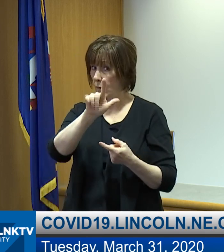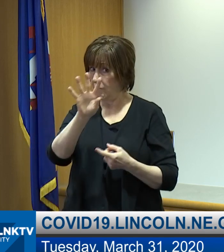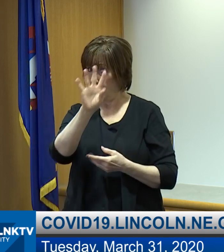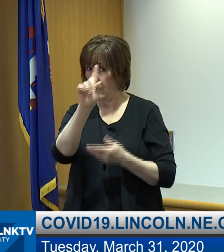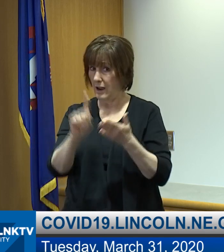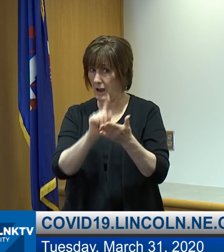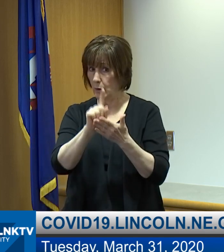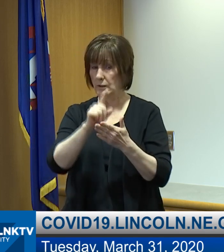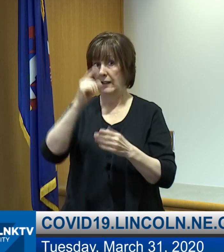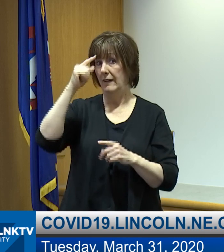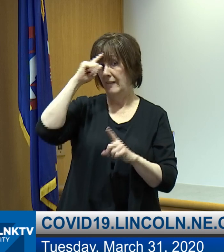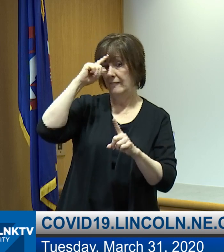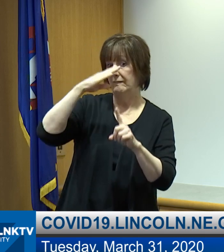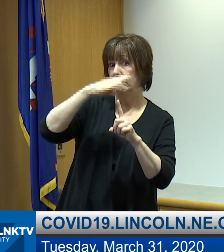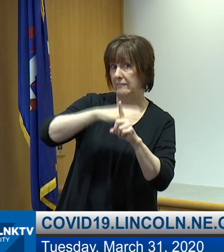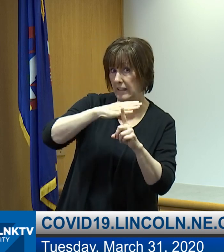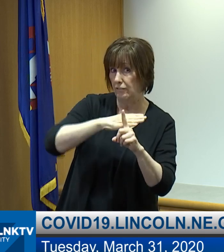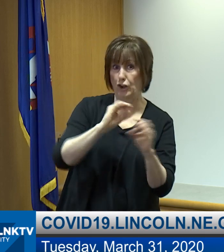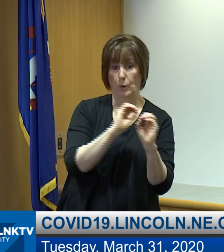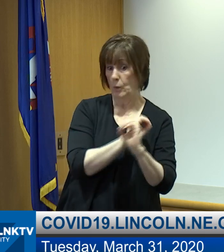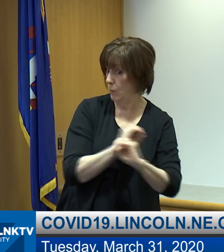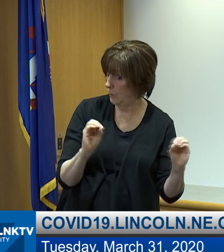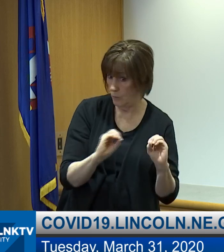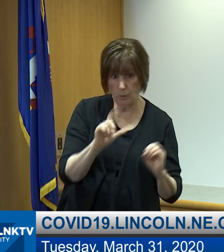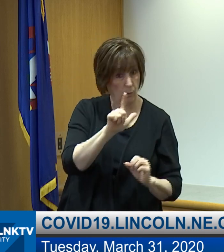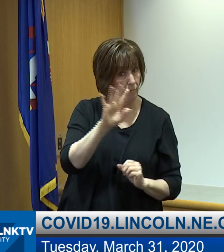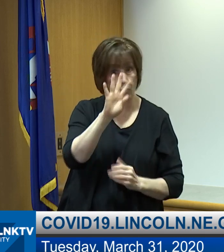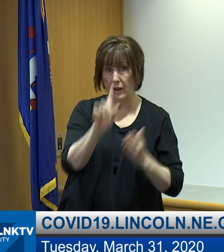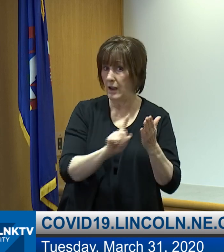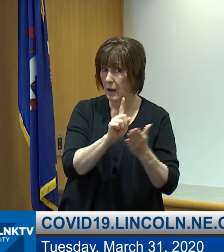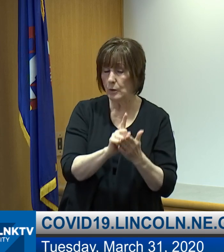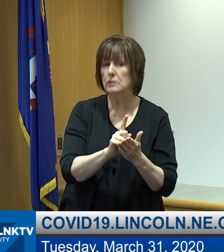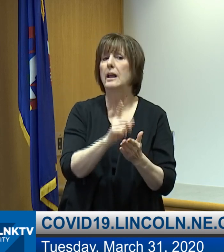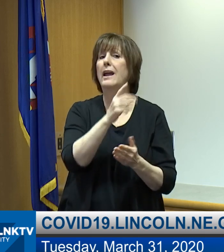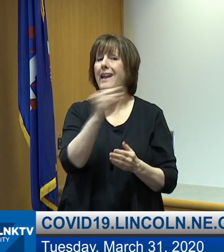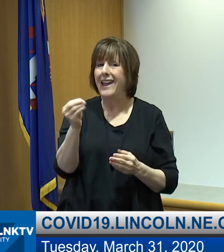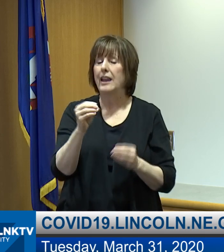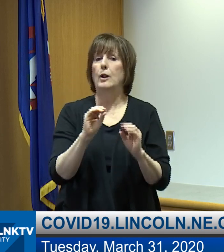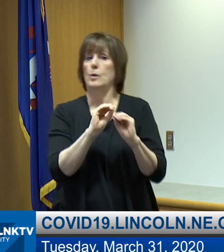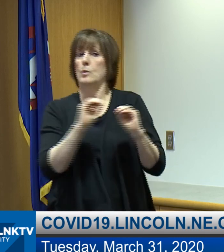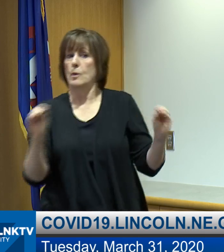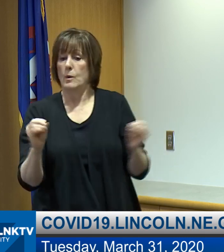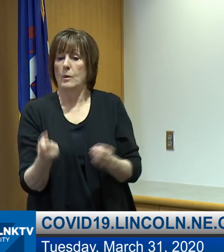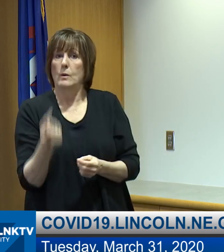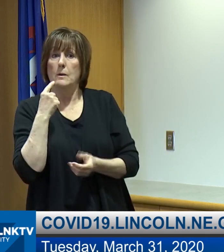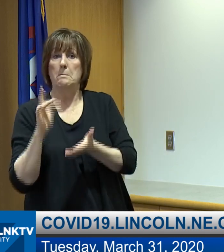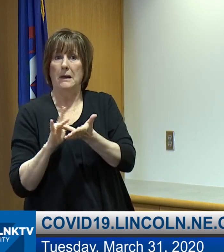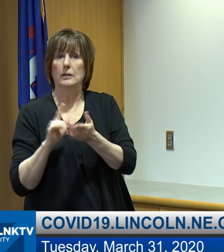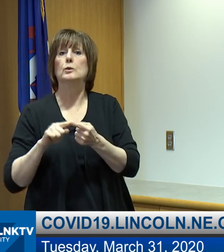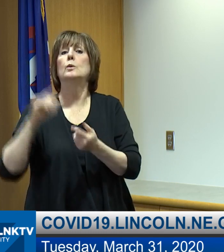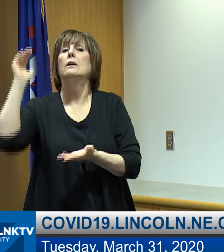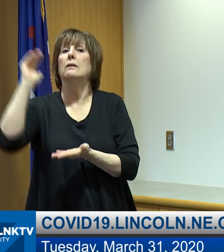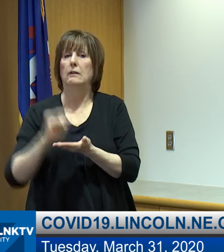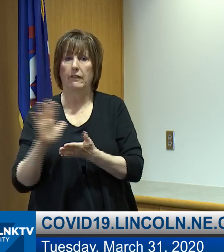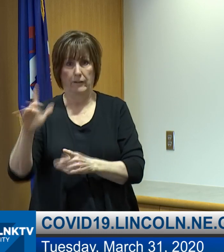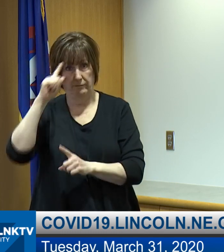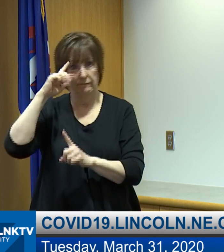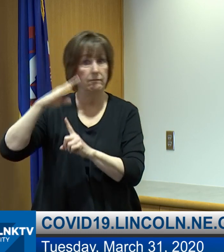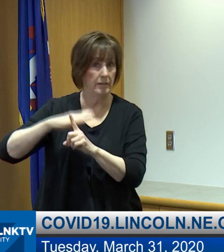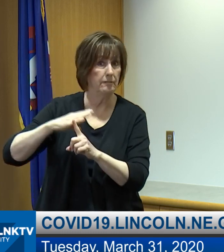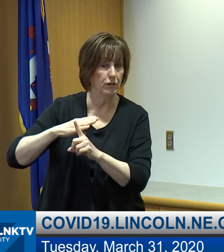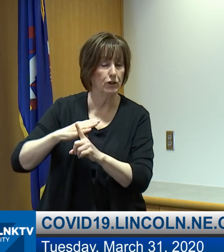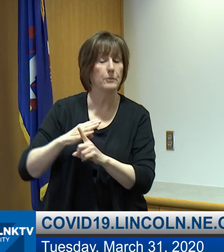the fever is gone without the use of fever-reducing medicines or after symptoms have improved. Just